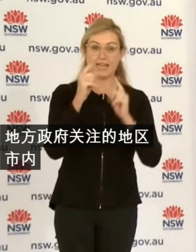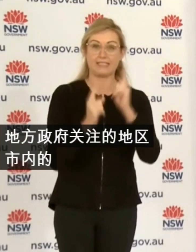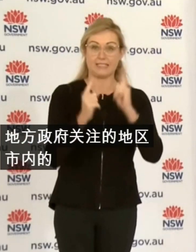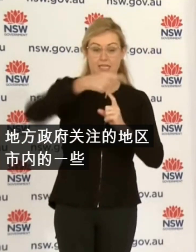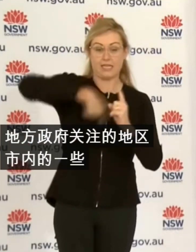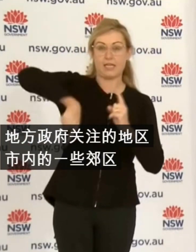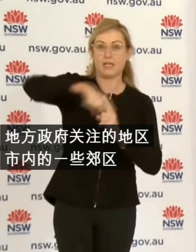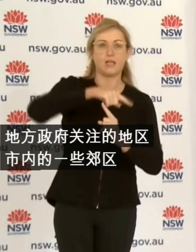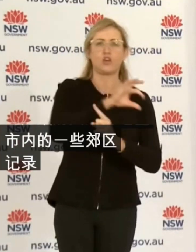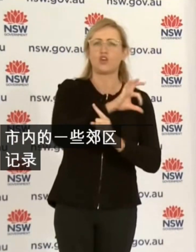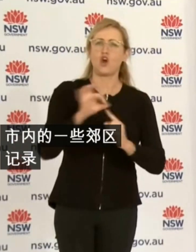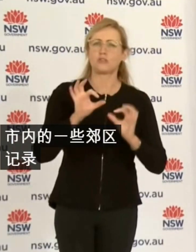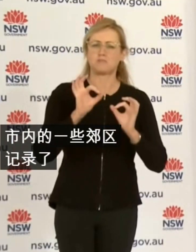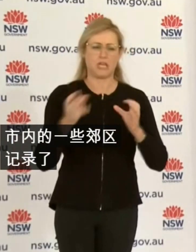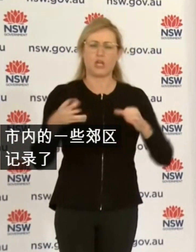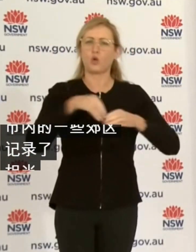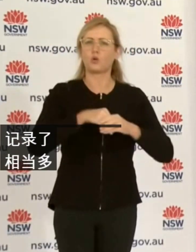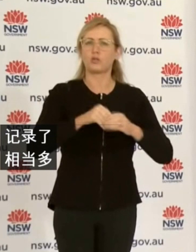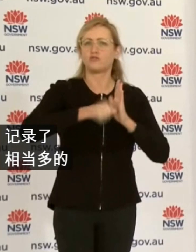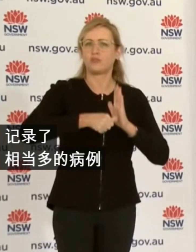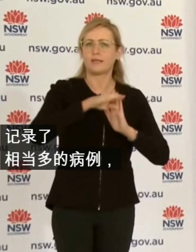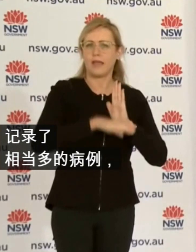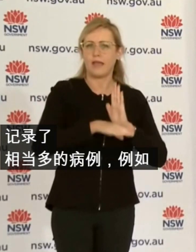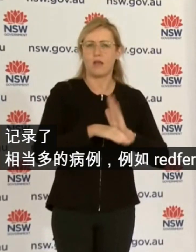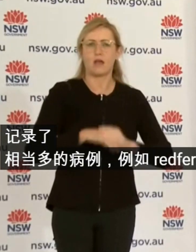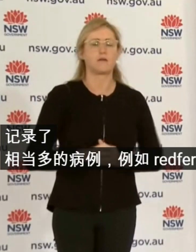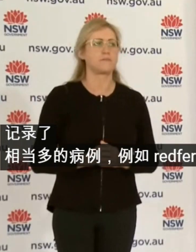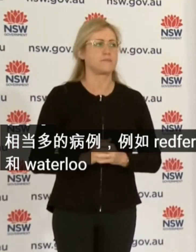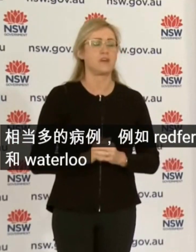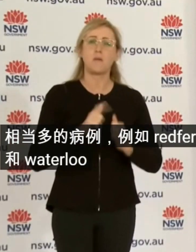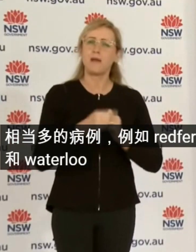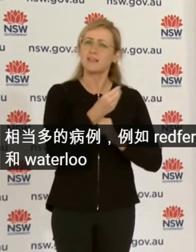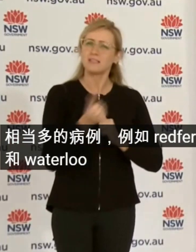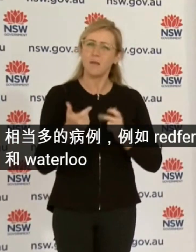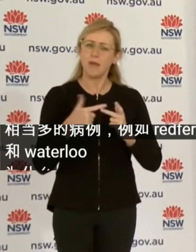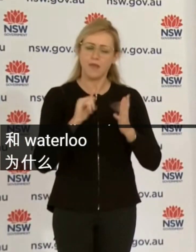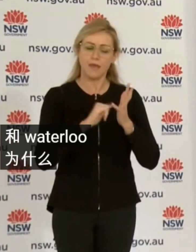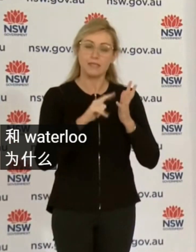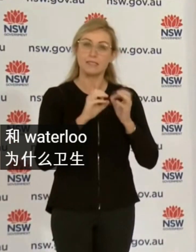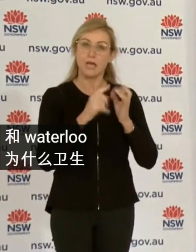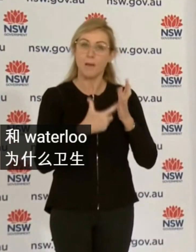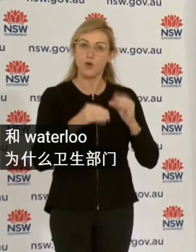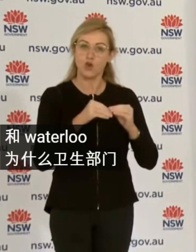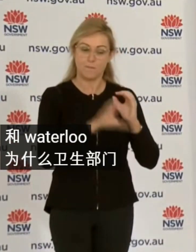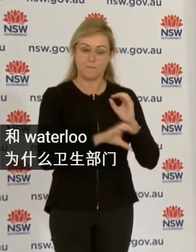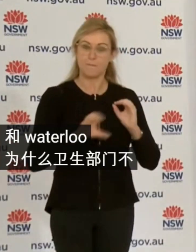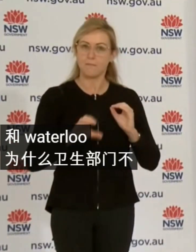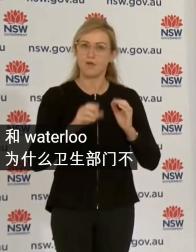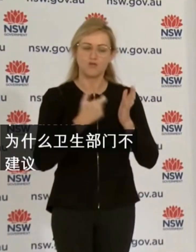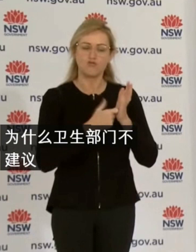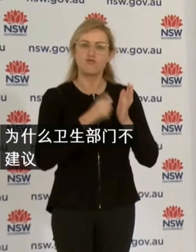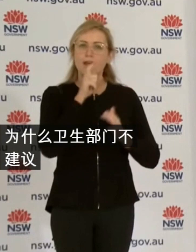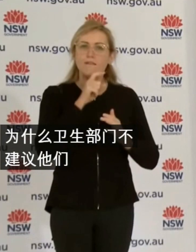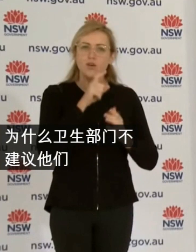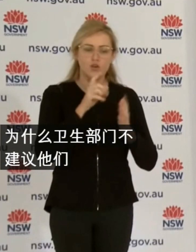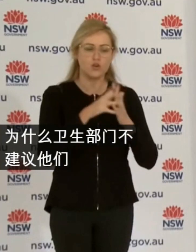present. There are some suburbs within the City of Sydney that are recording quite high numbers of cases, like Redfern and Waterloo. Why has Health not recommended that they enter